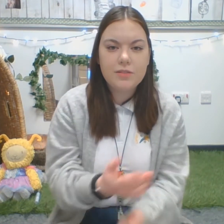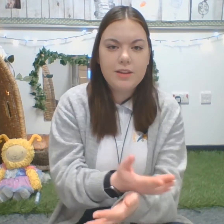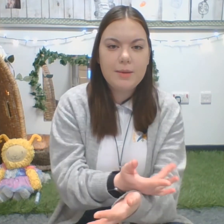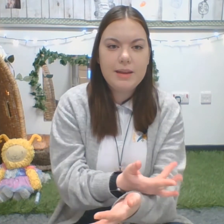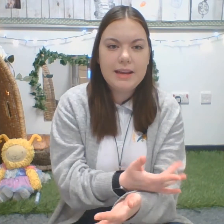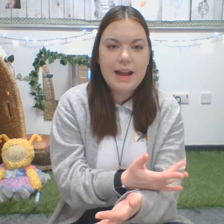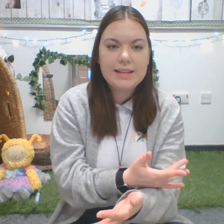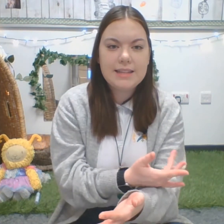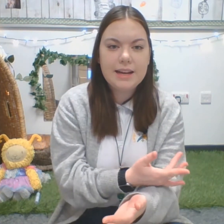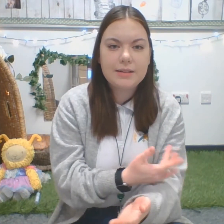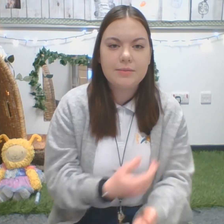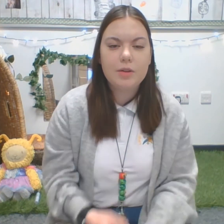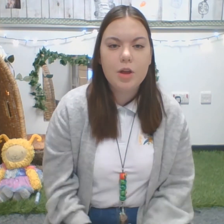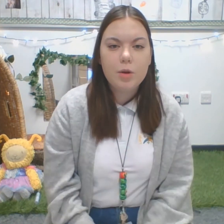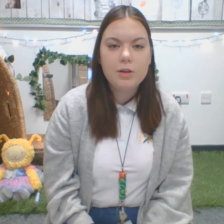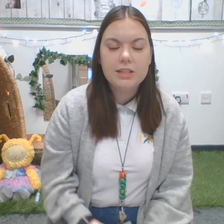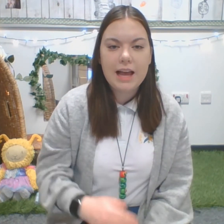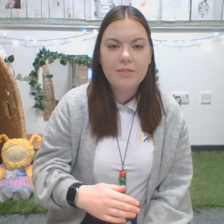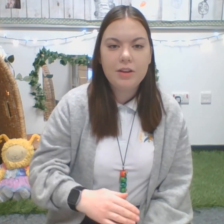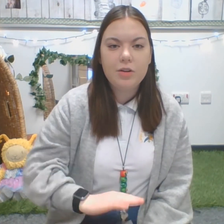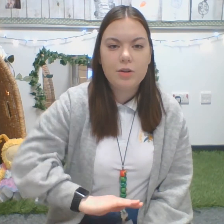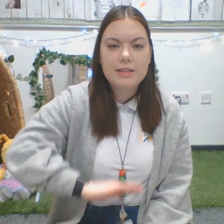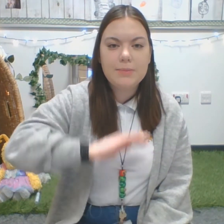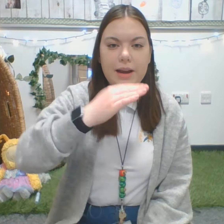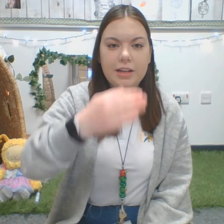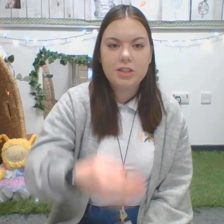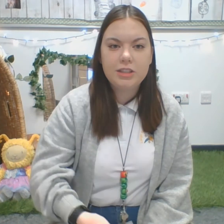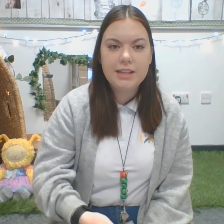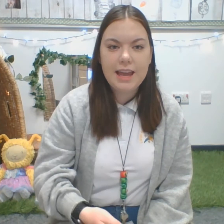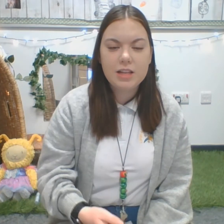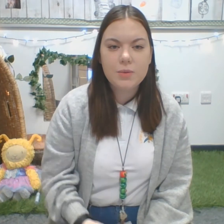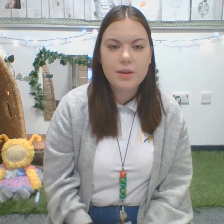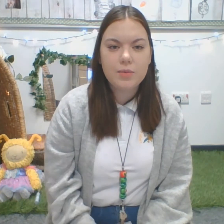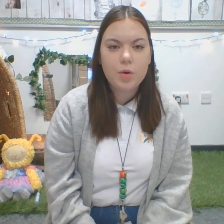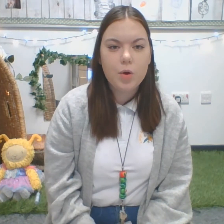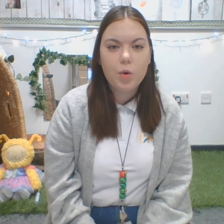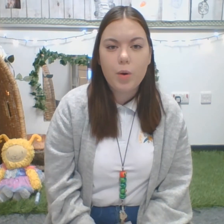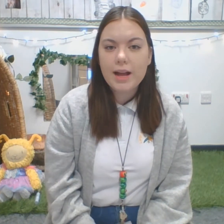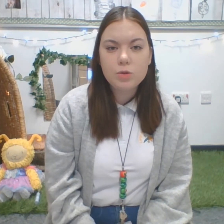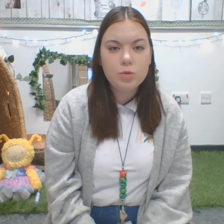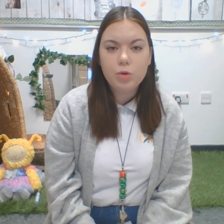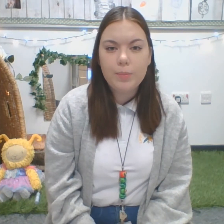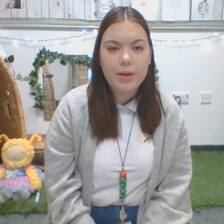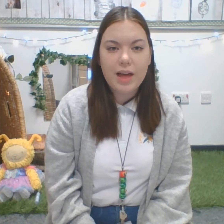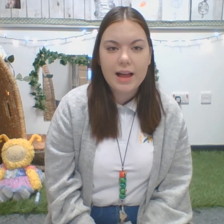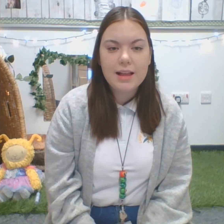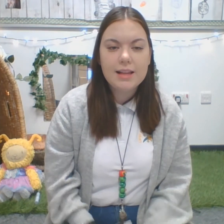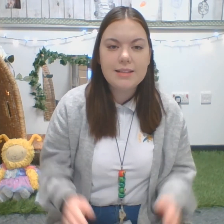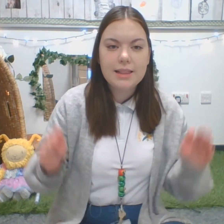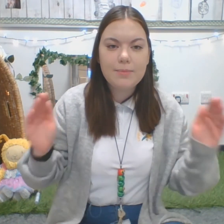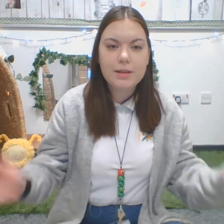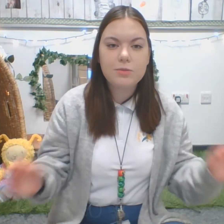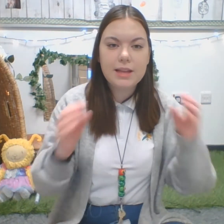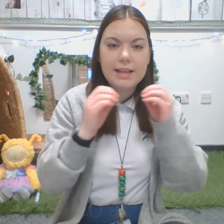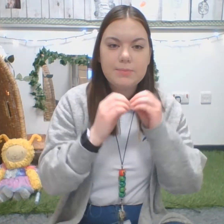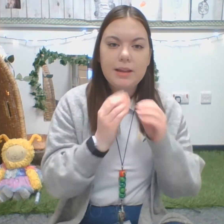yummy grass there. We just have to cross the bridge to get to it. Oh, I don't know about that, said the middle-sized billy